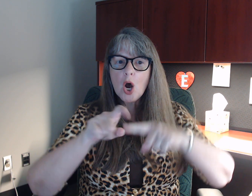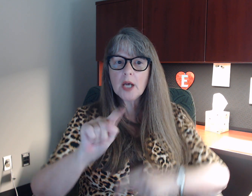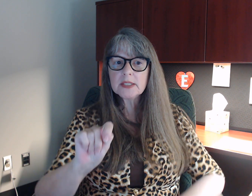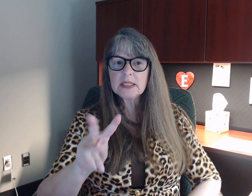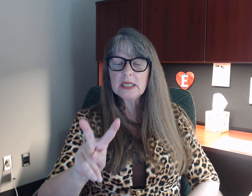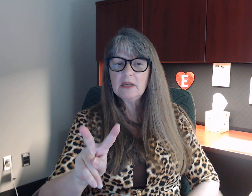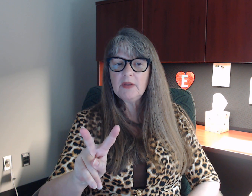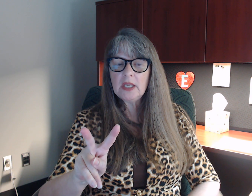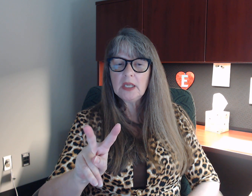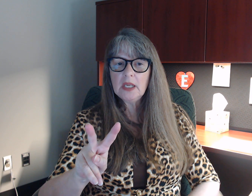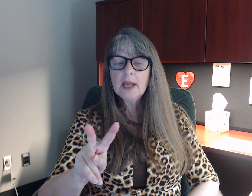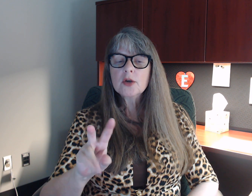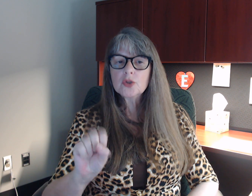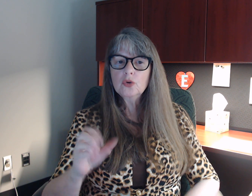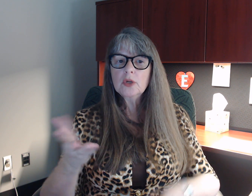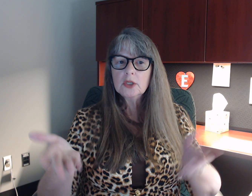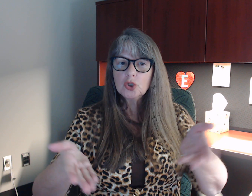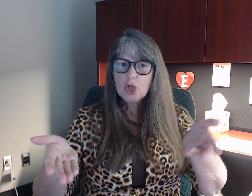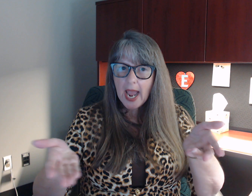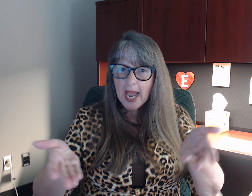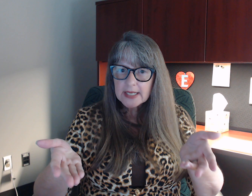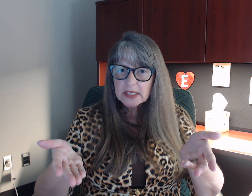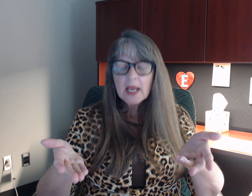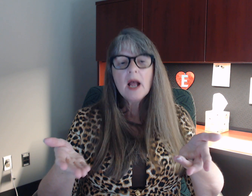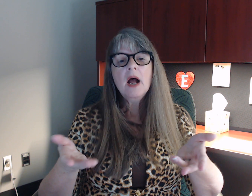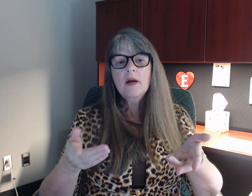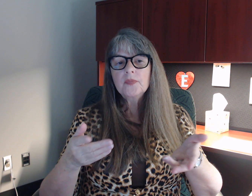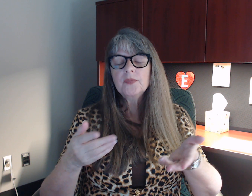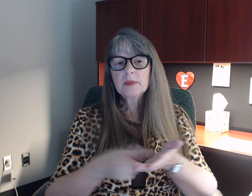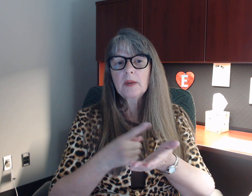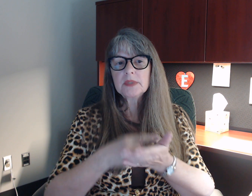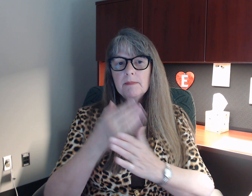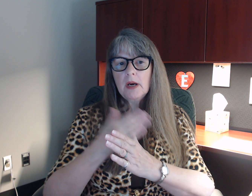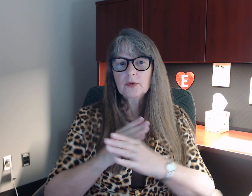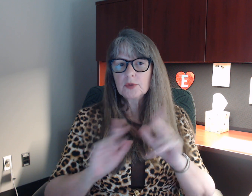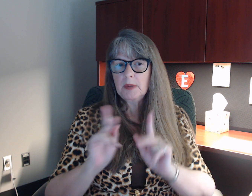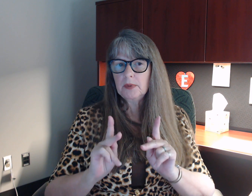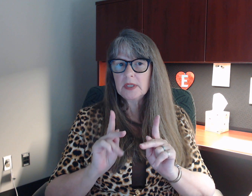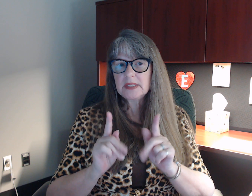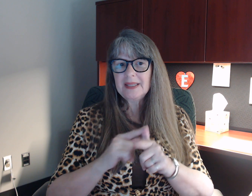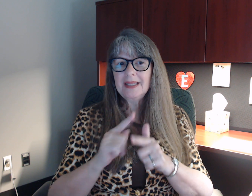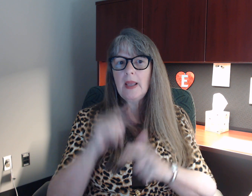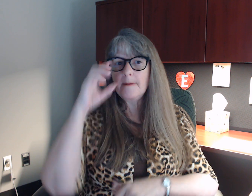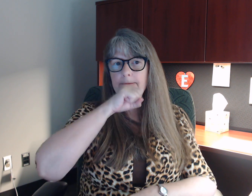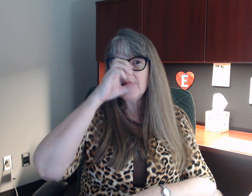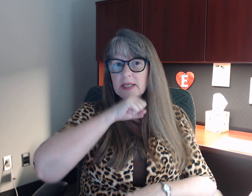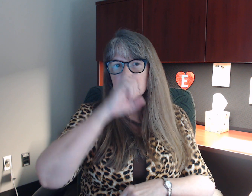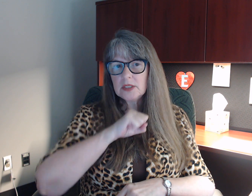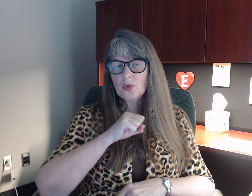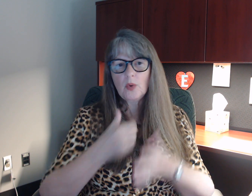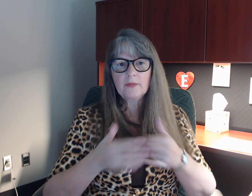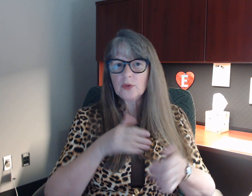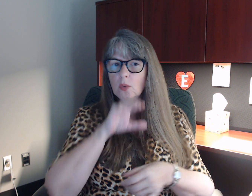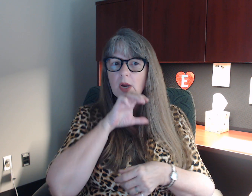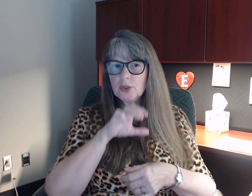pause the TV so you can chat. Sometimes that bothers people because then they miss whatever they're watching,